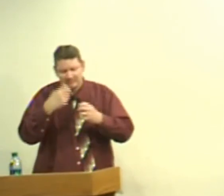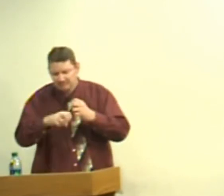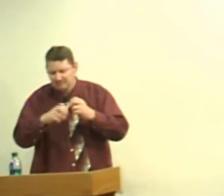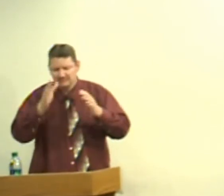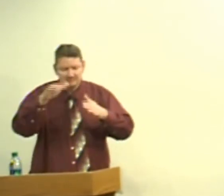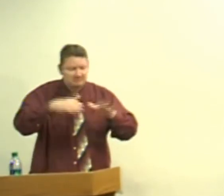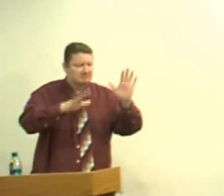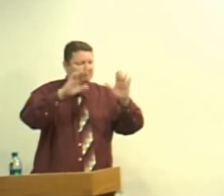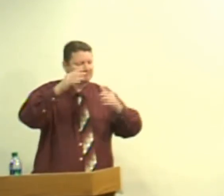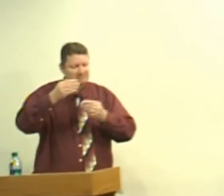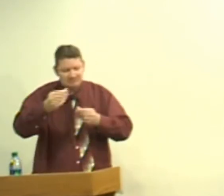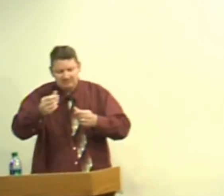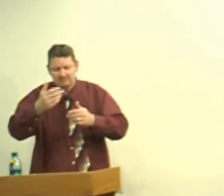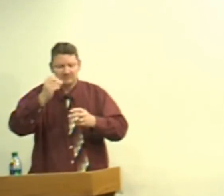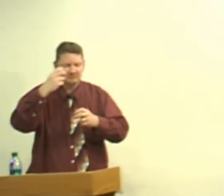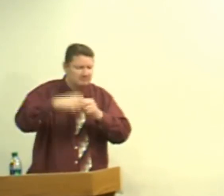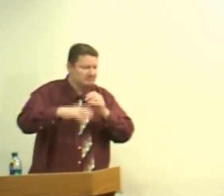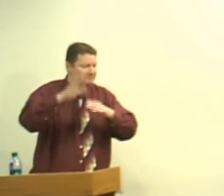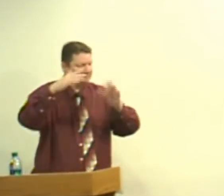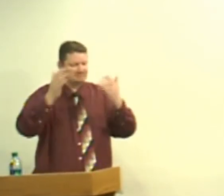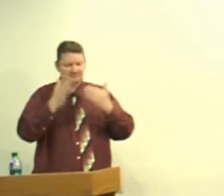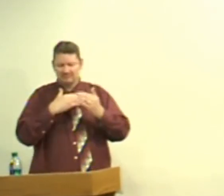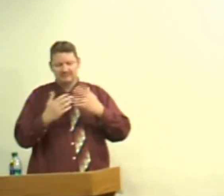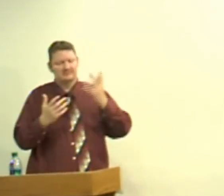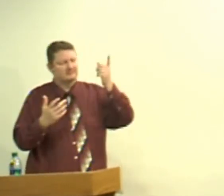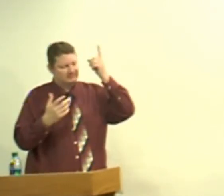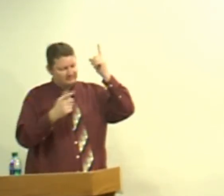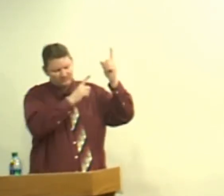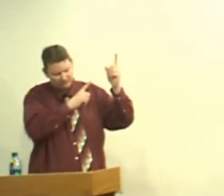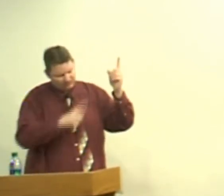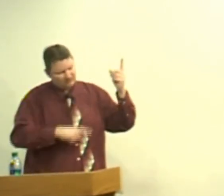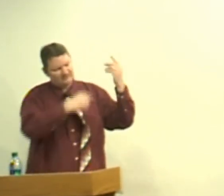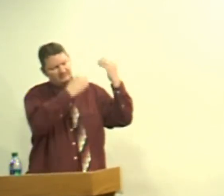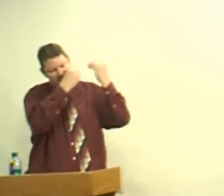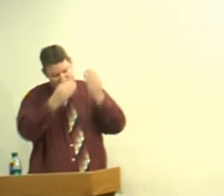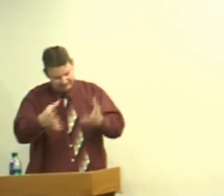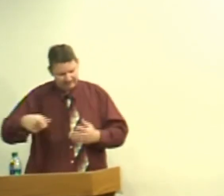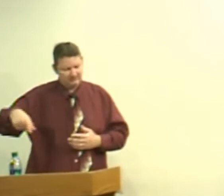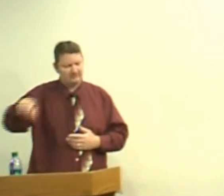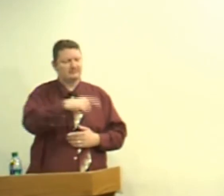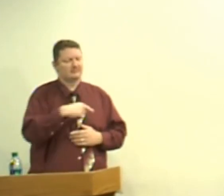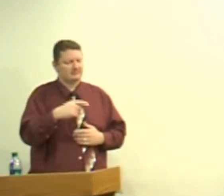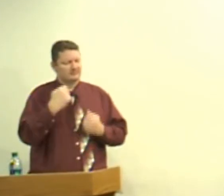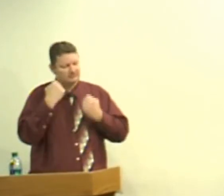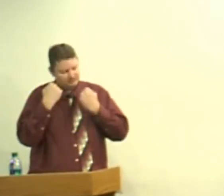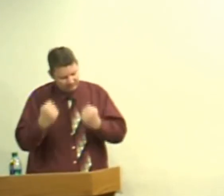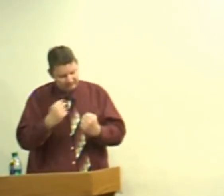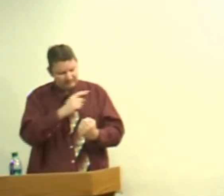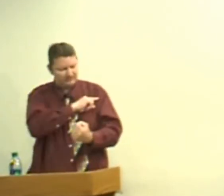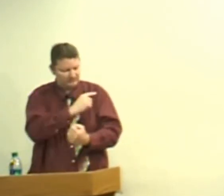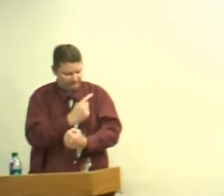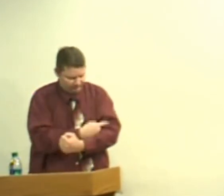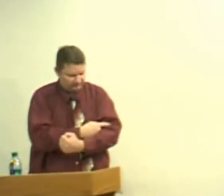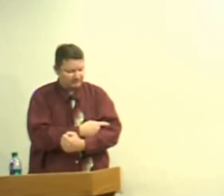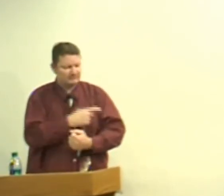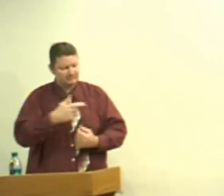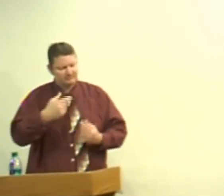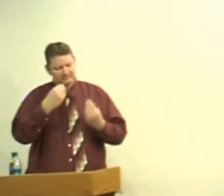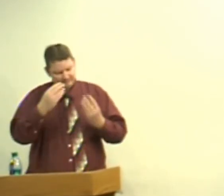through, the problems, the ups and downs, of our lives, no matter what happens, Lord, whatever is given to us, give us the